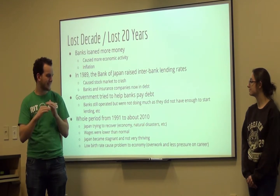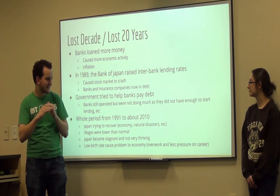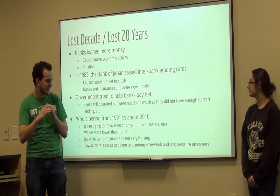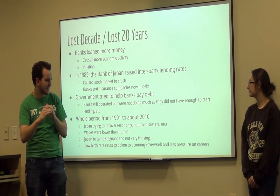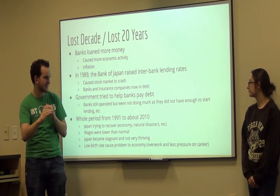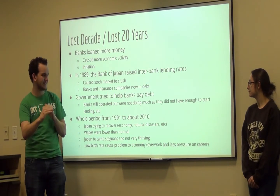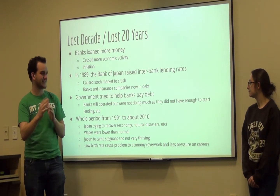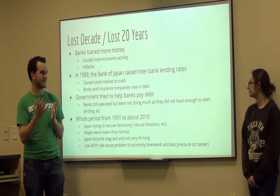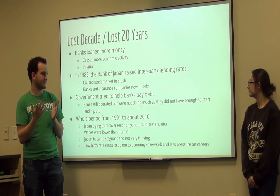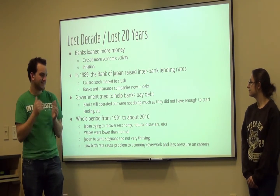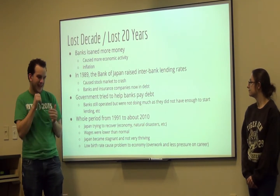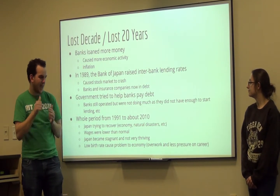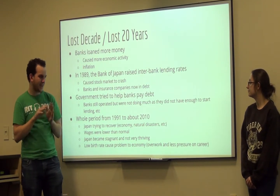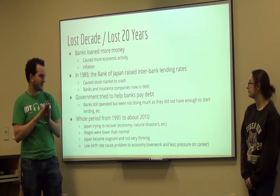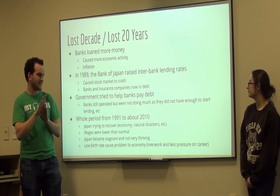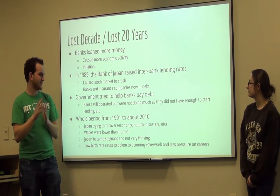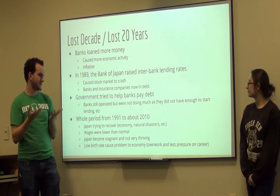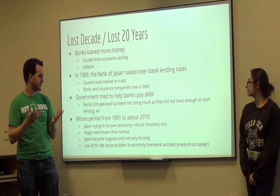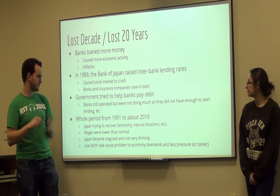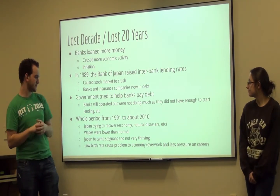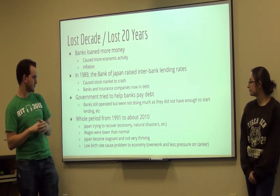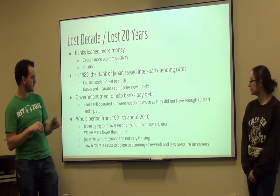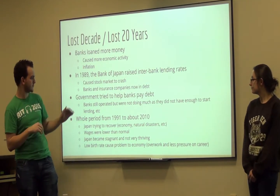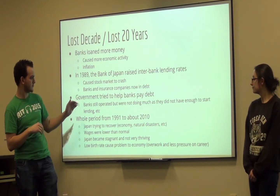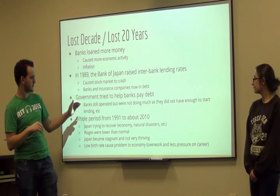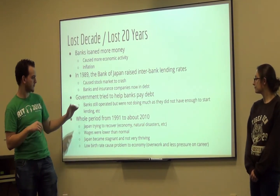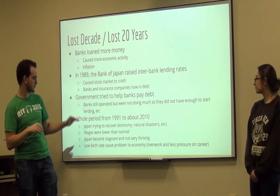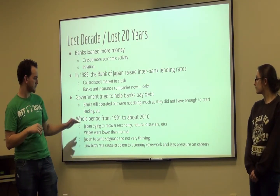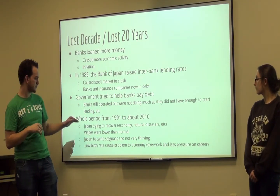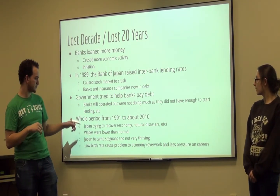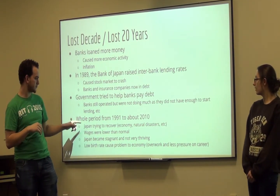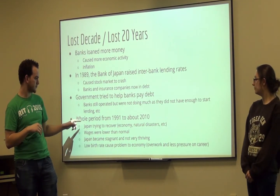where it was. It wasn't able to fully recover due to that.